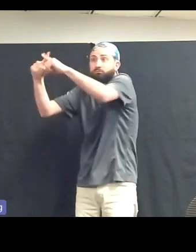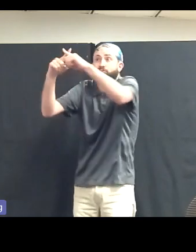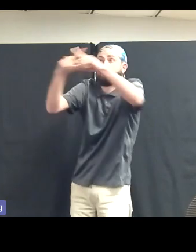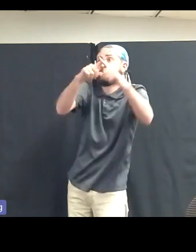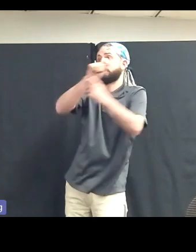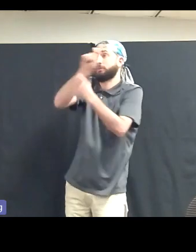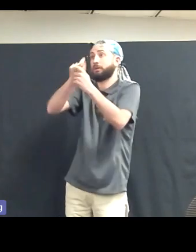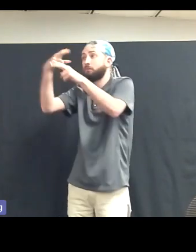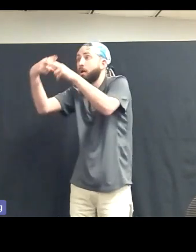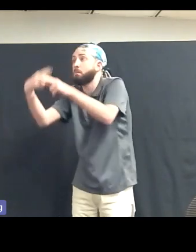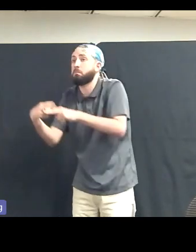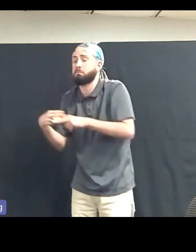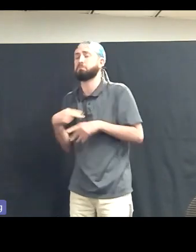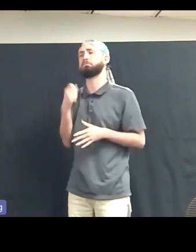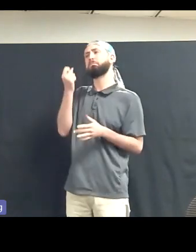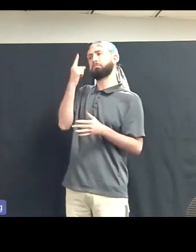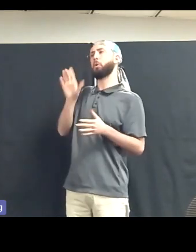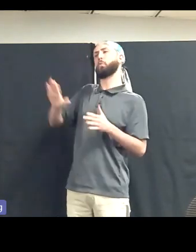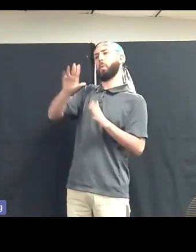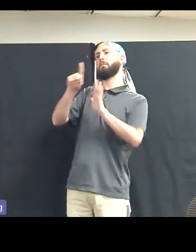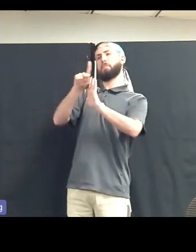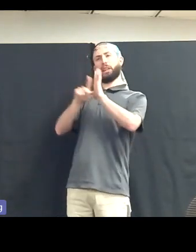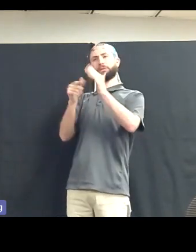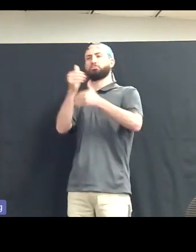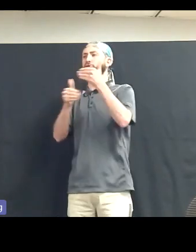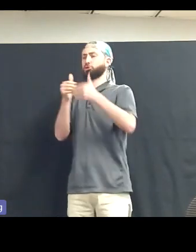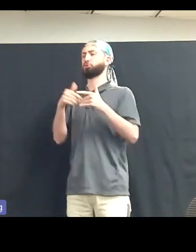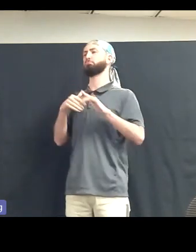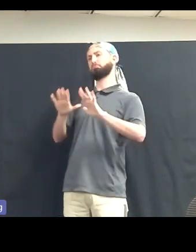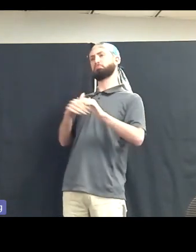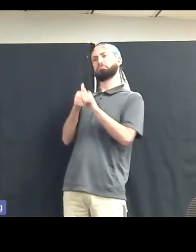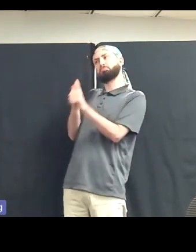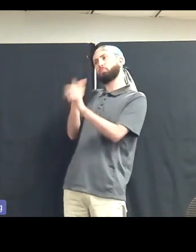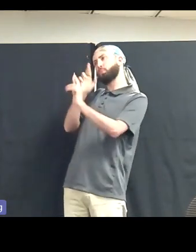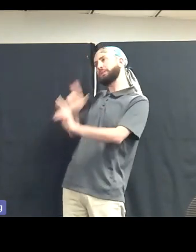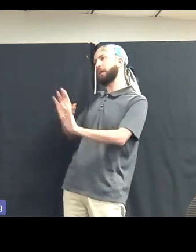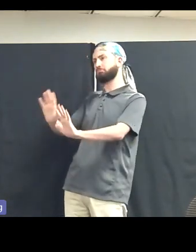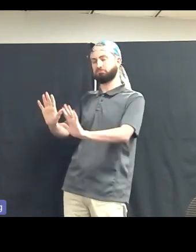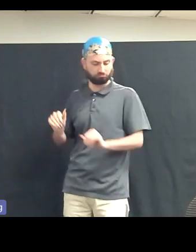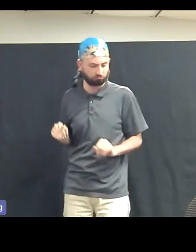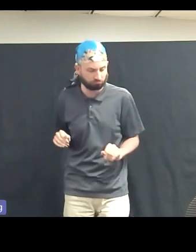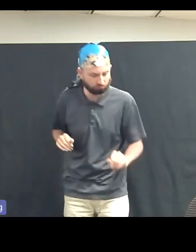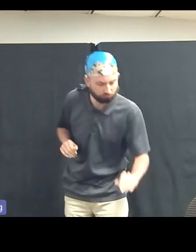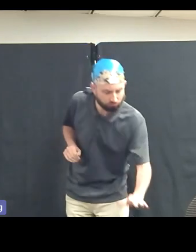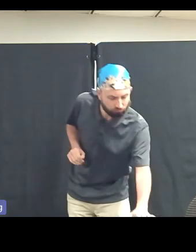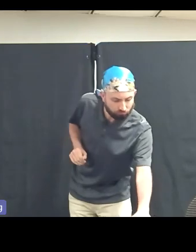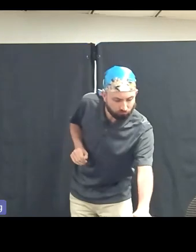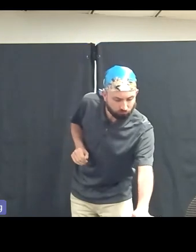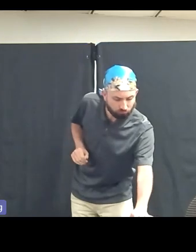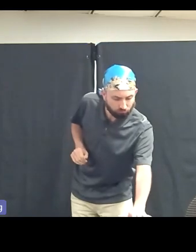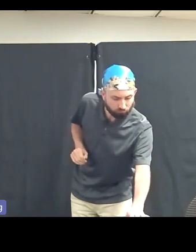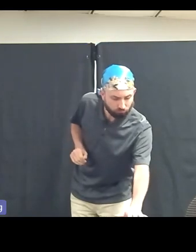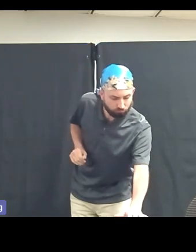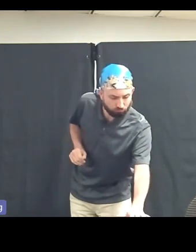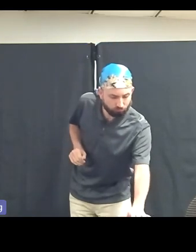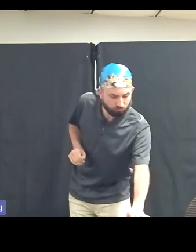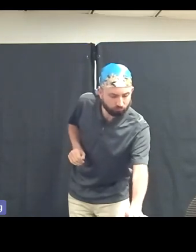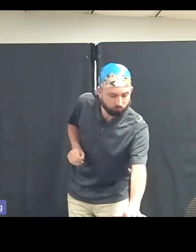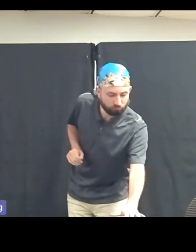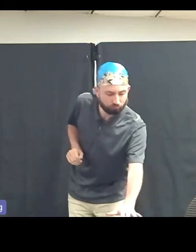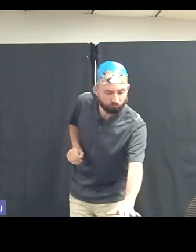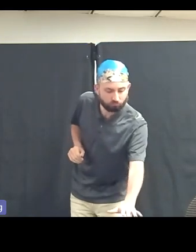I will not be singling out or mentioning people's names, but rather addressing the board due to